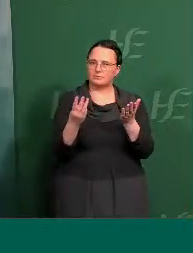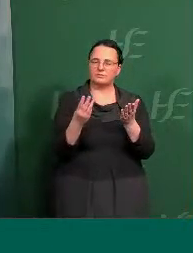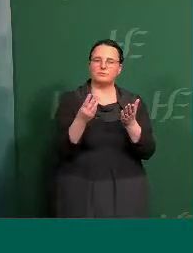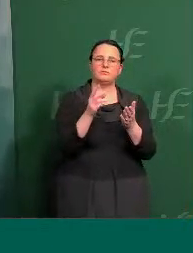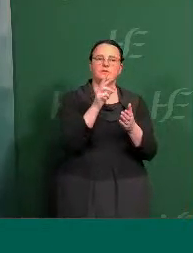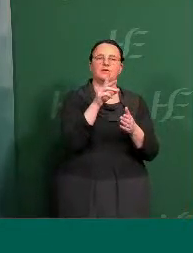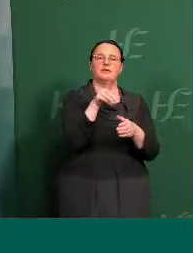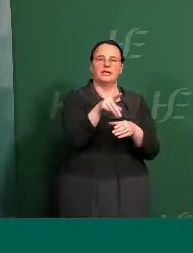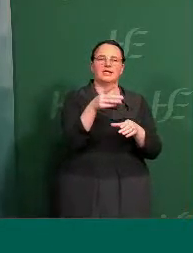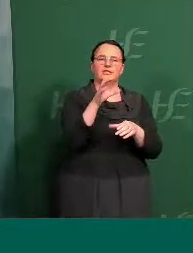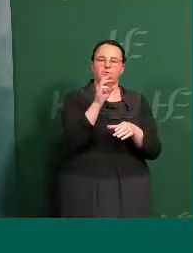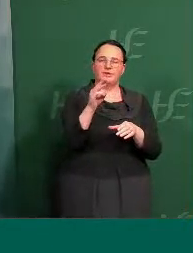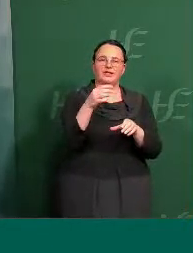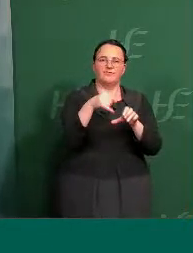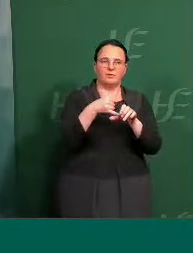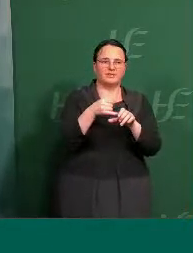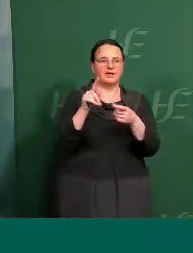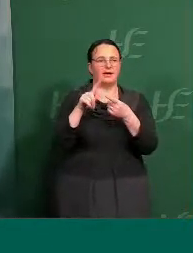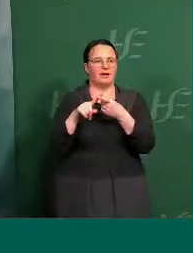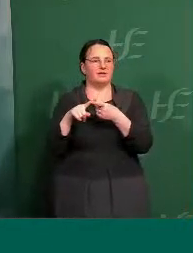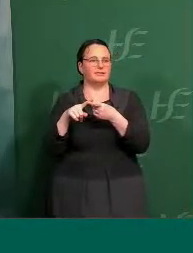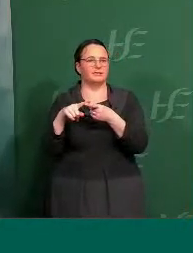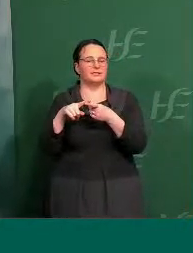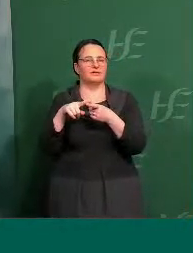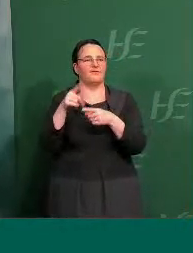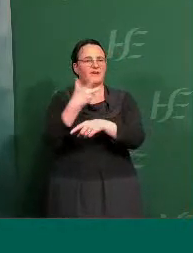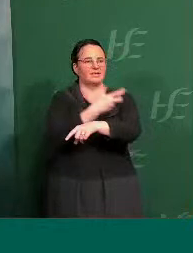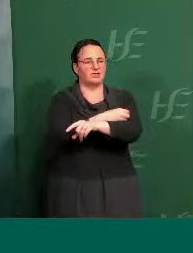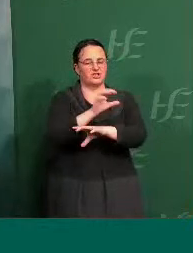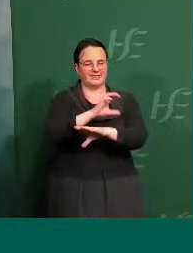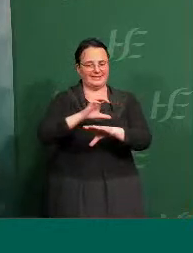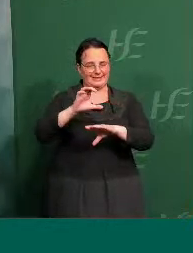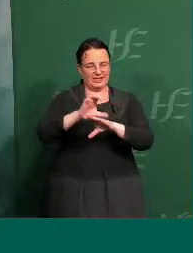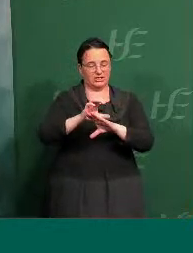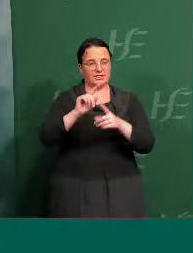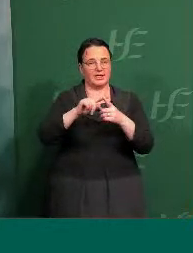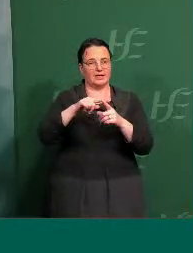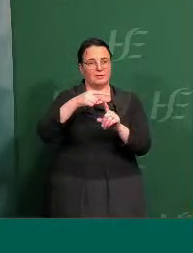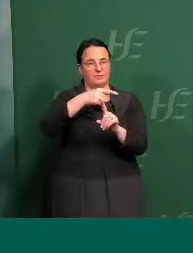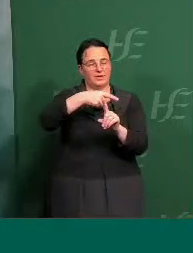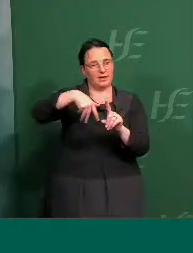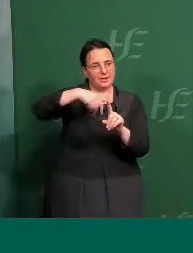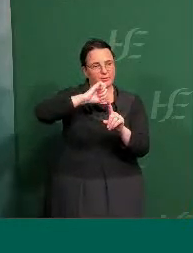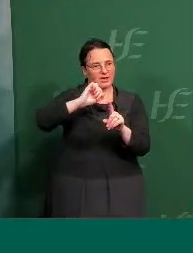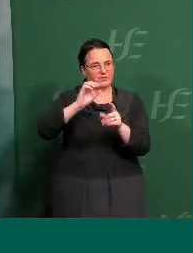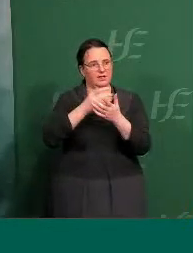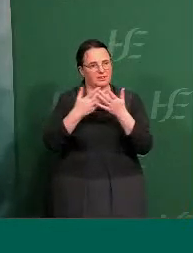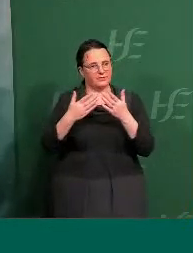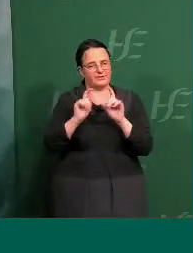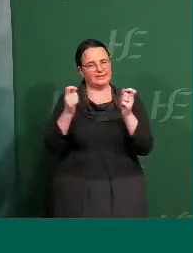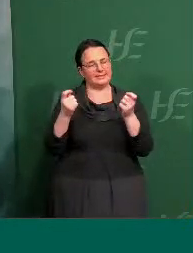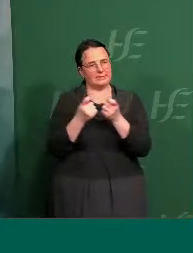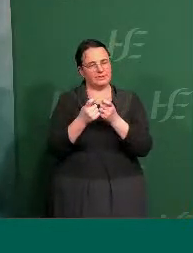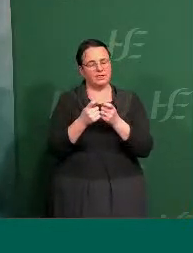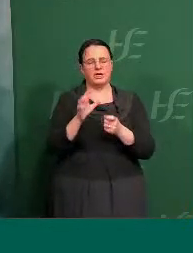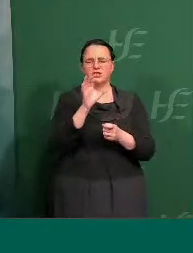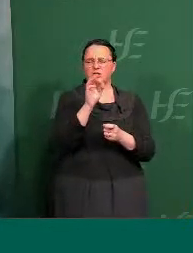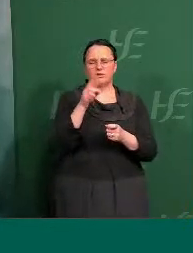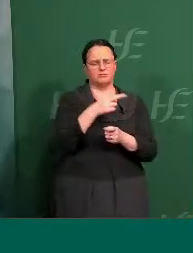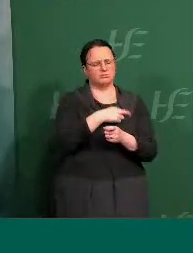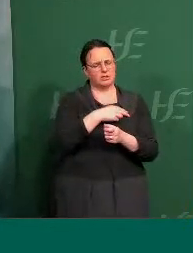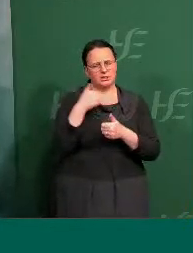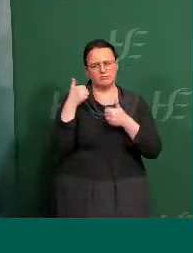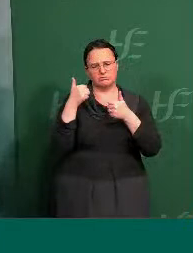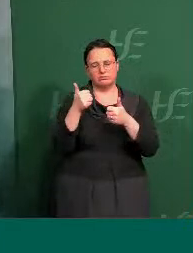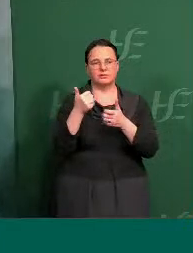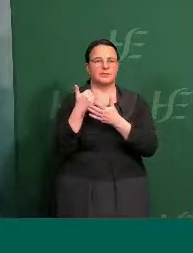centres, GPs and pharmacies, we also have a wide range of teams that are operating outside that as well. GPs, again, really good support, I've